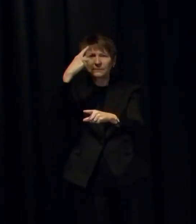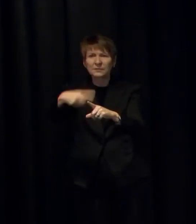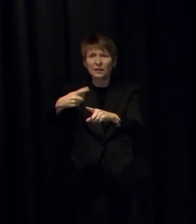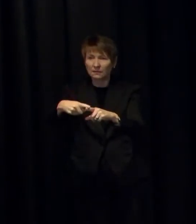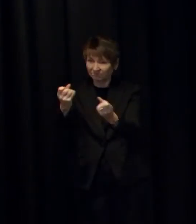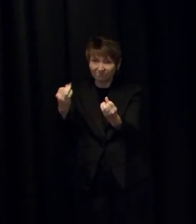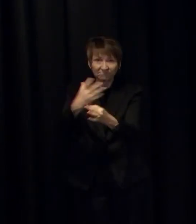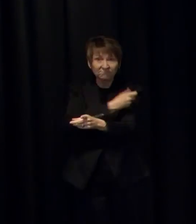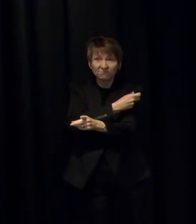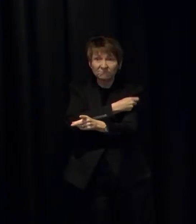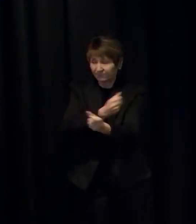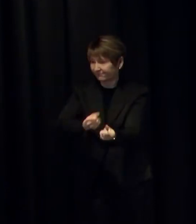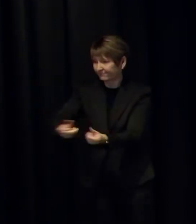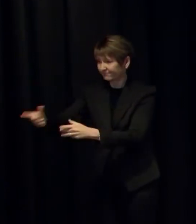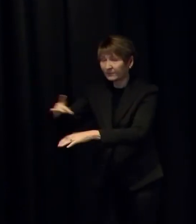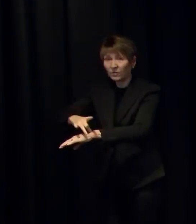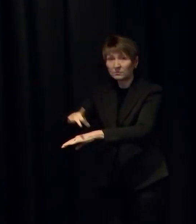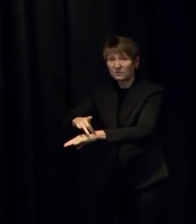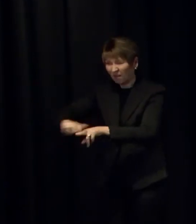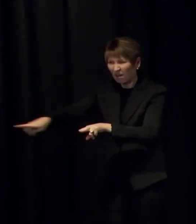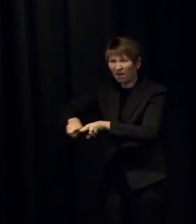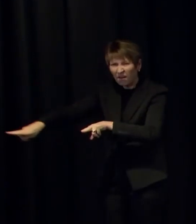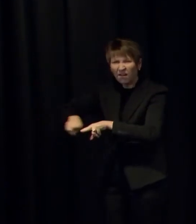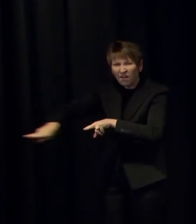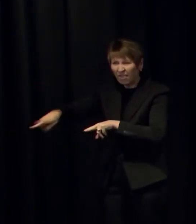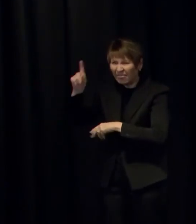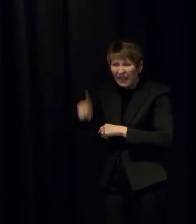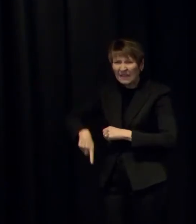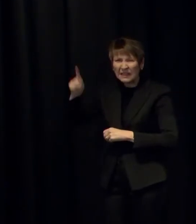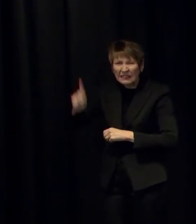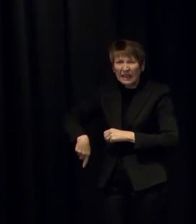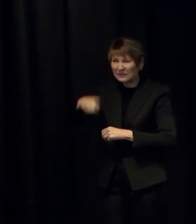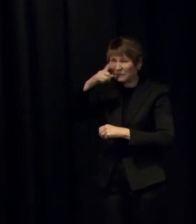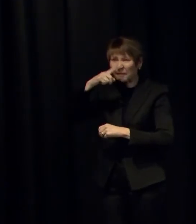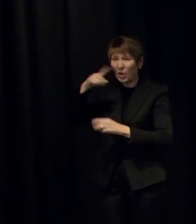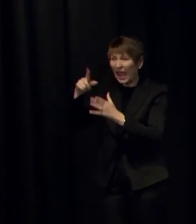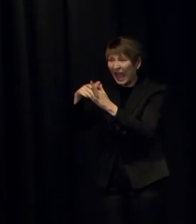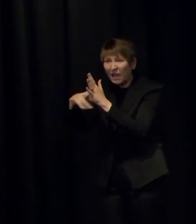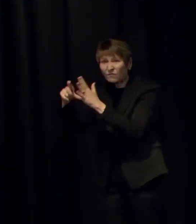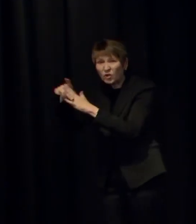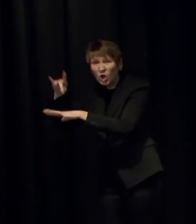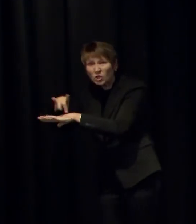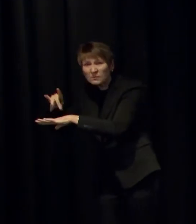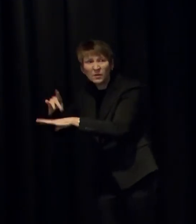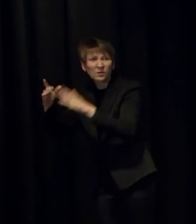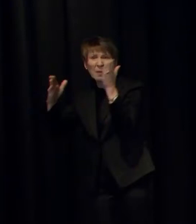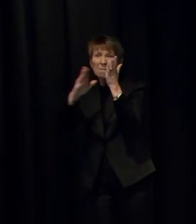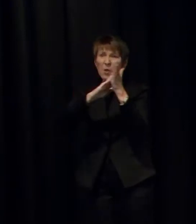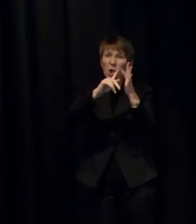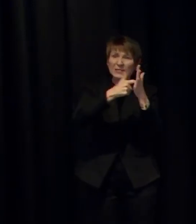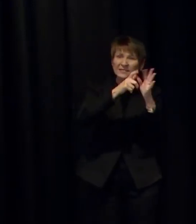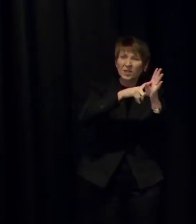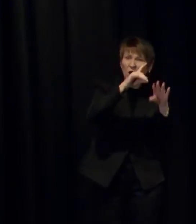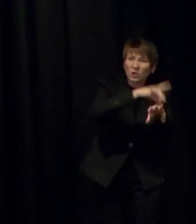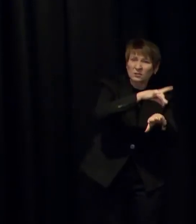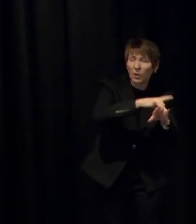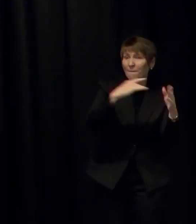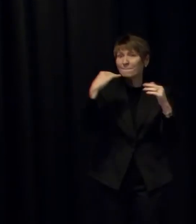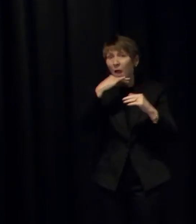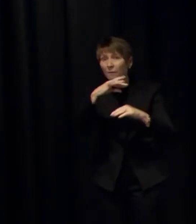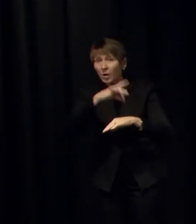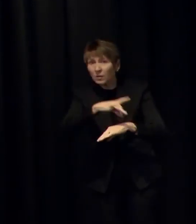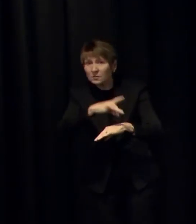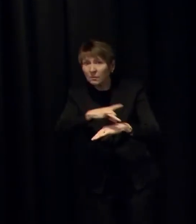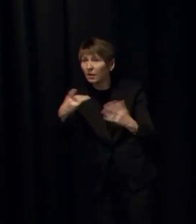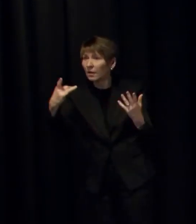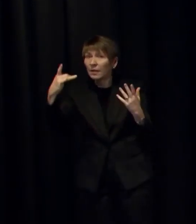impact not just what the peak when you open looks like, but what next year looks like. Because what we know is that if